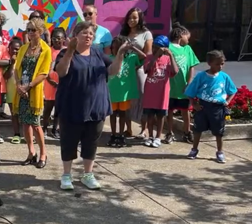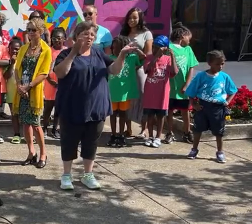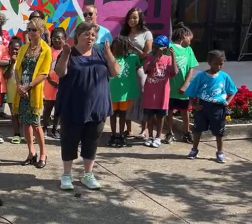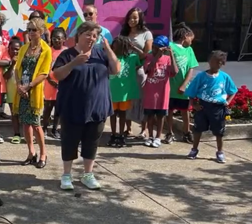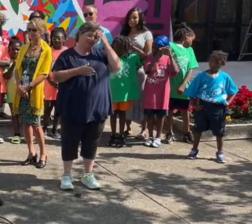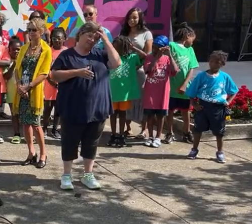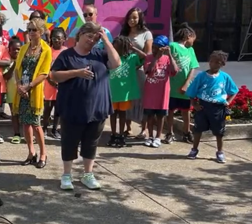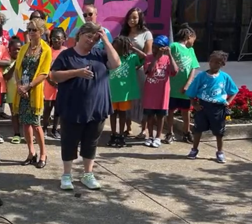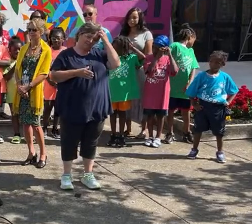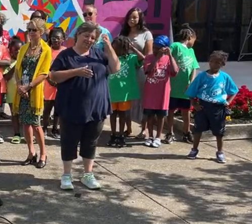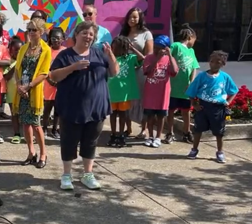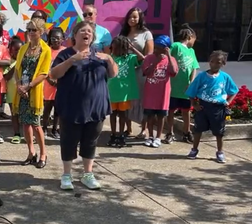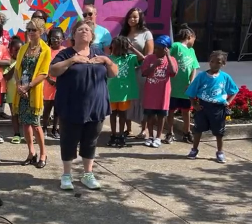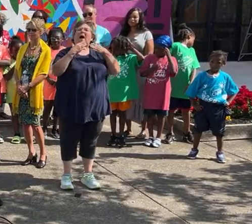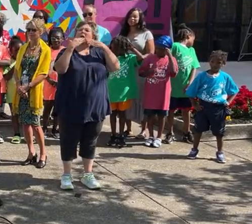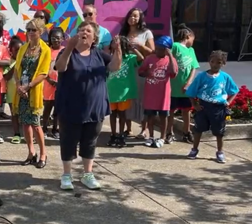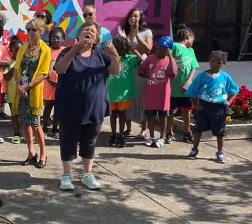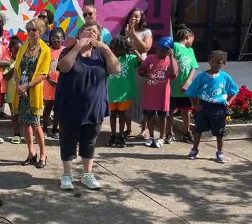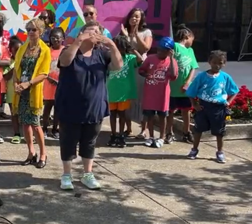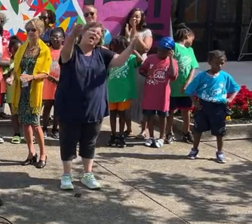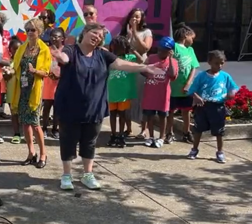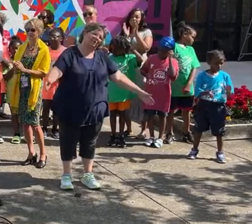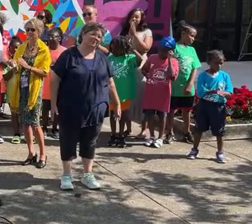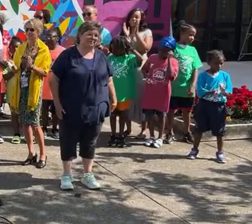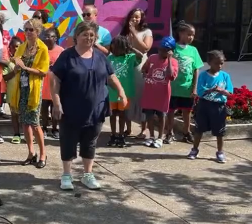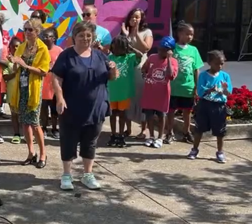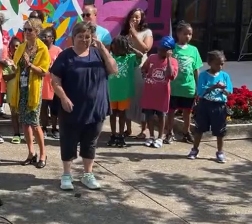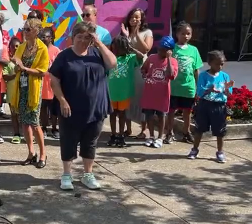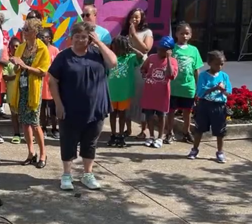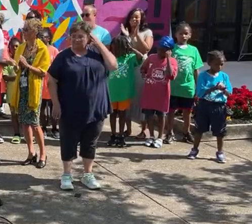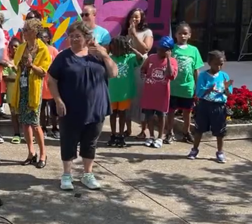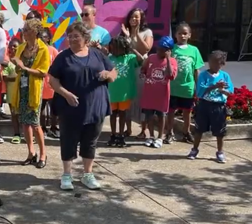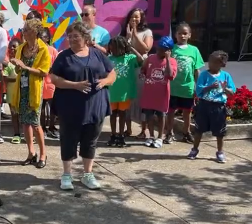serves. My gratitude, thank you.